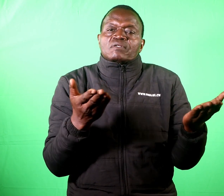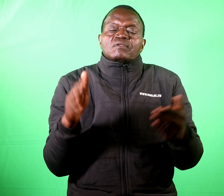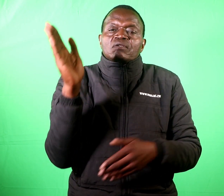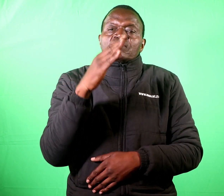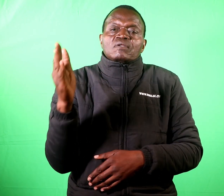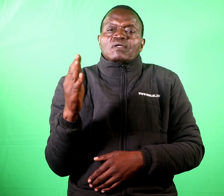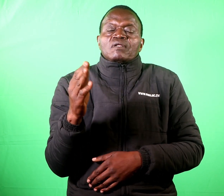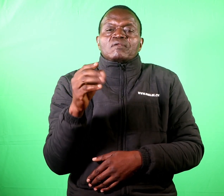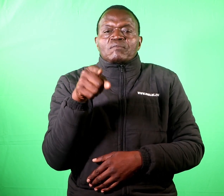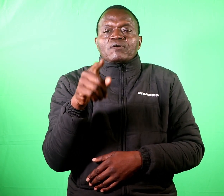10.1%.